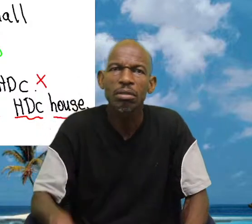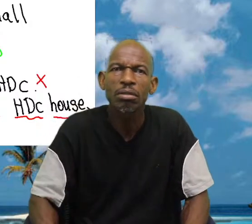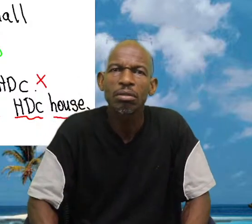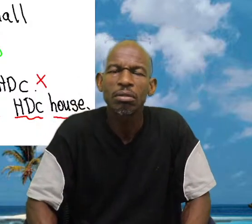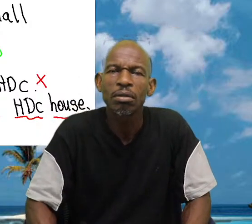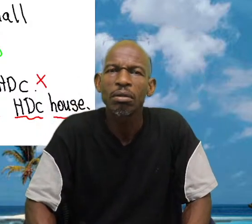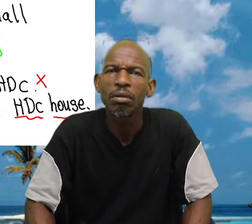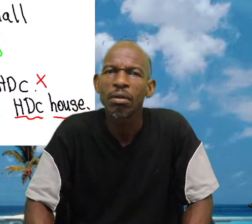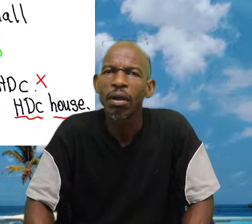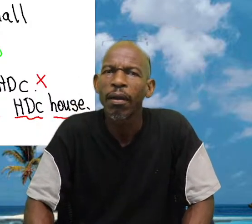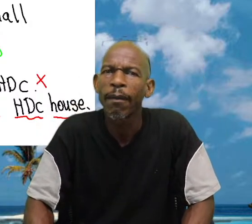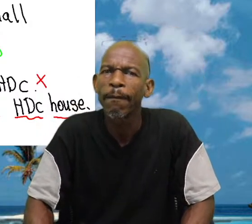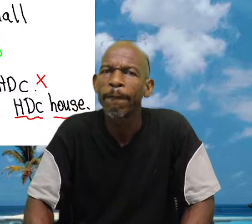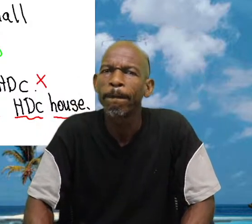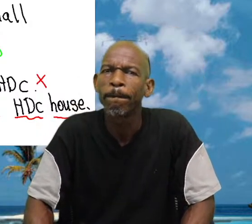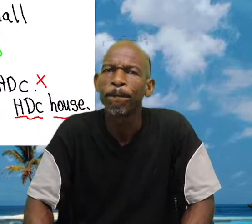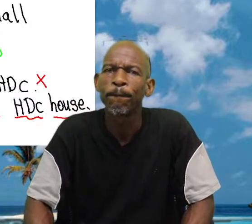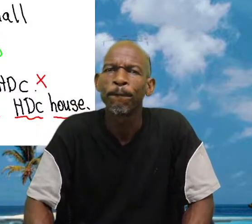many